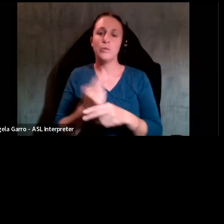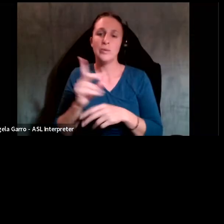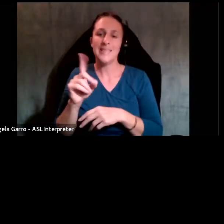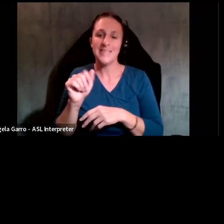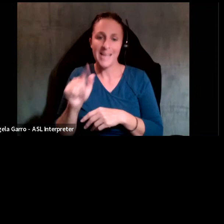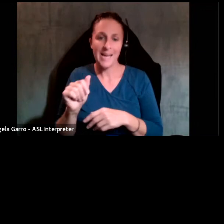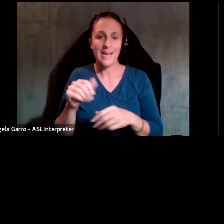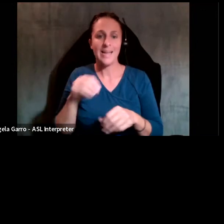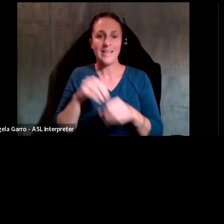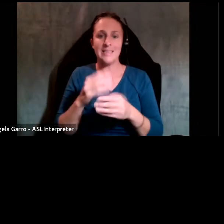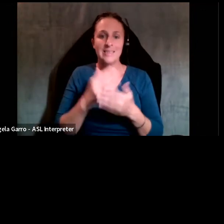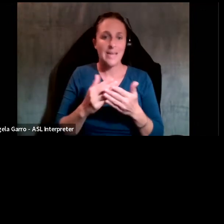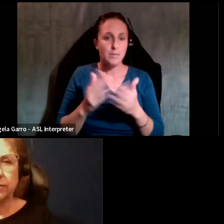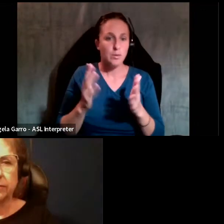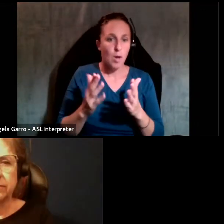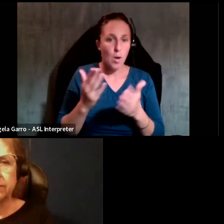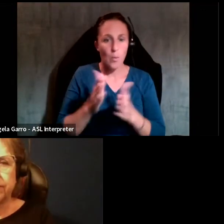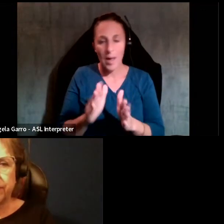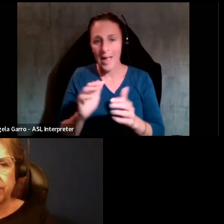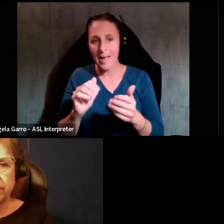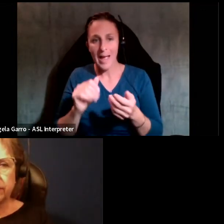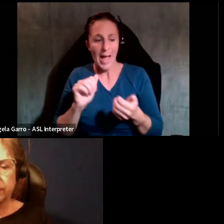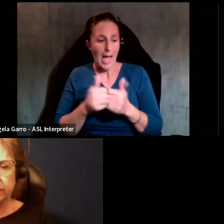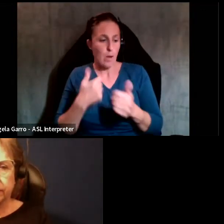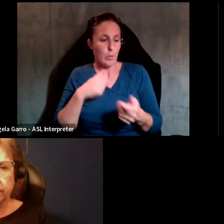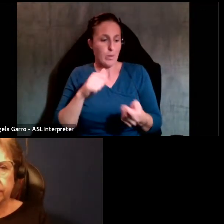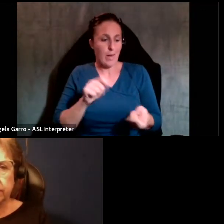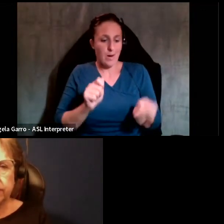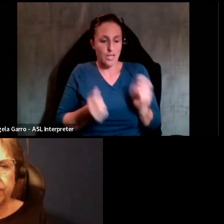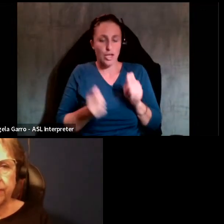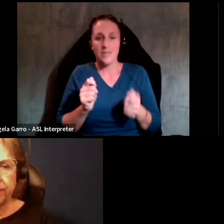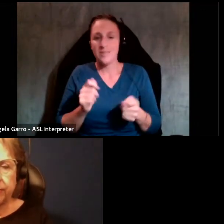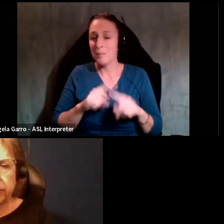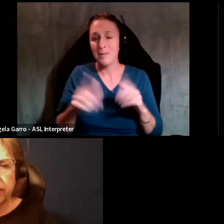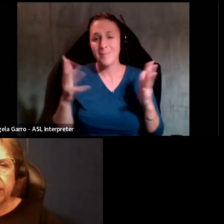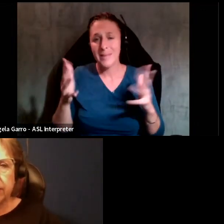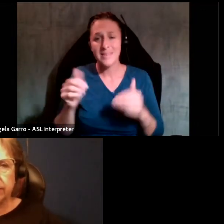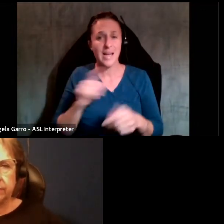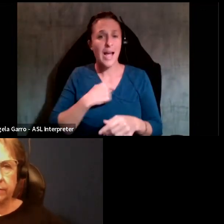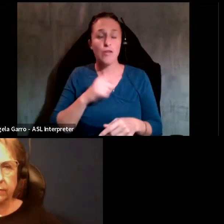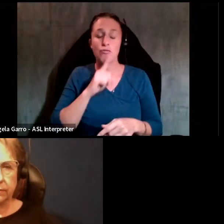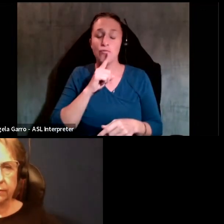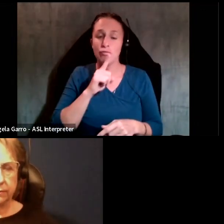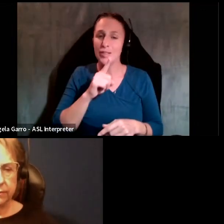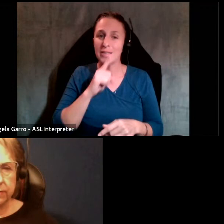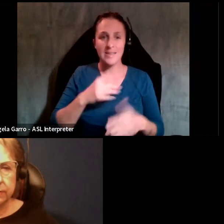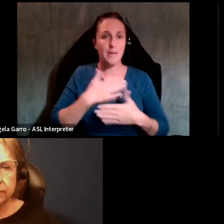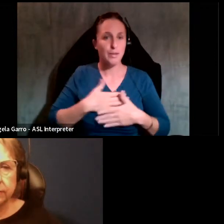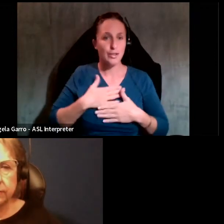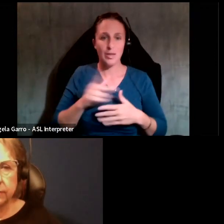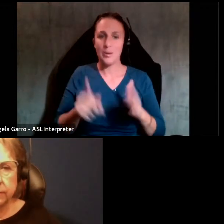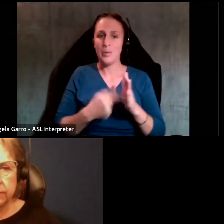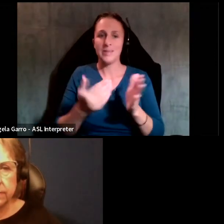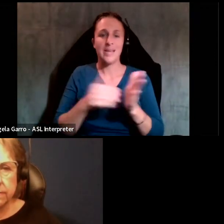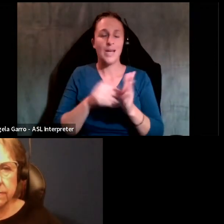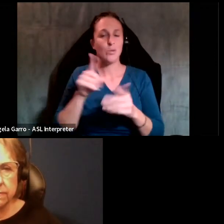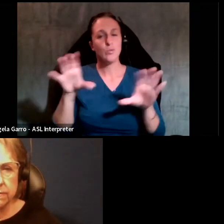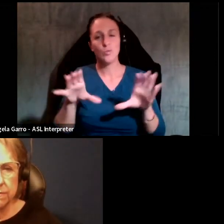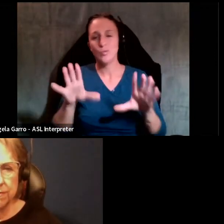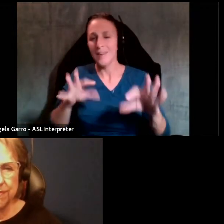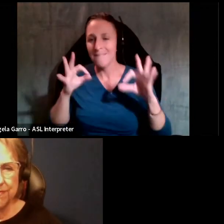small sense of what are we doing and how do we adjust? So that's it. But I do really appreciate, and once again, you do a fantastic